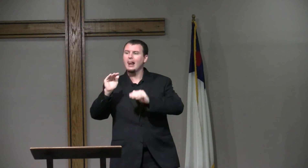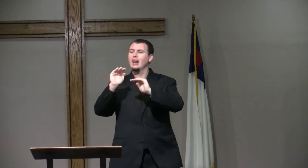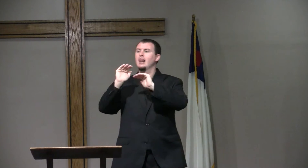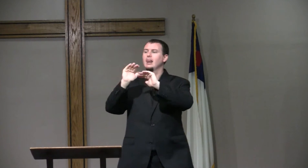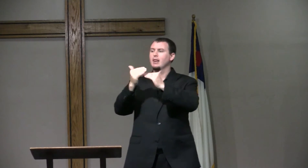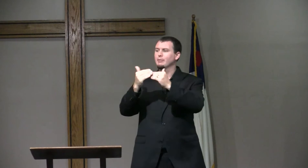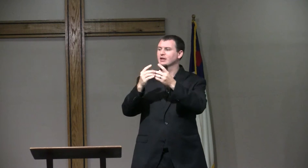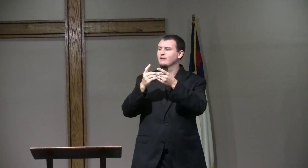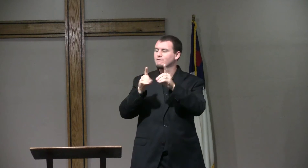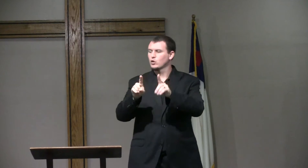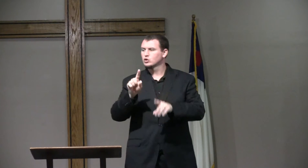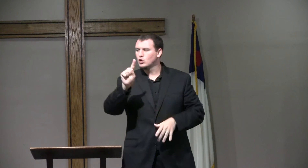was called Shammai,